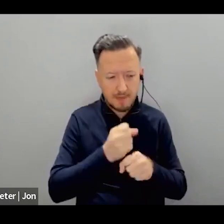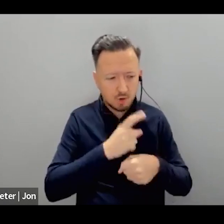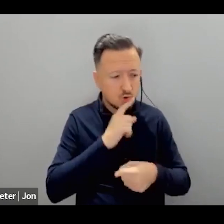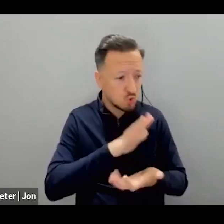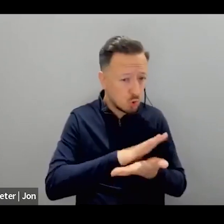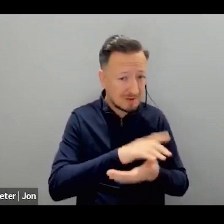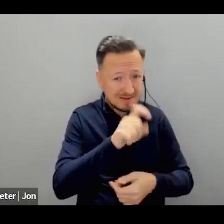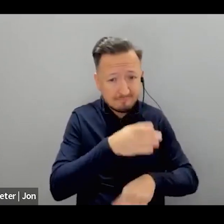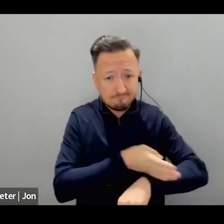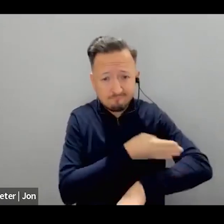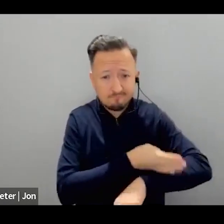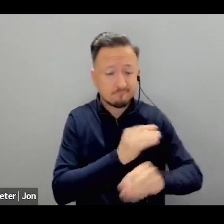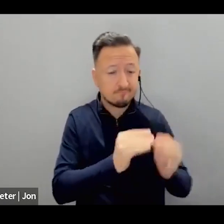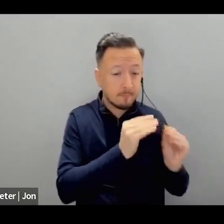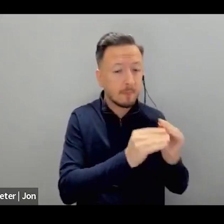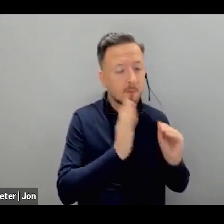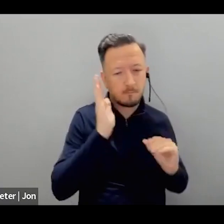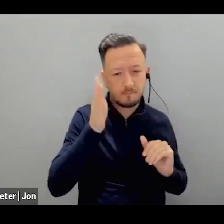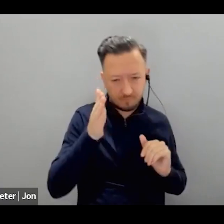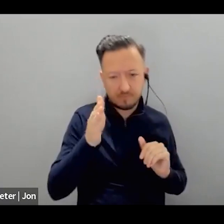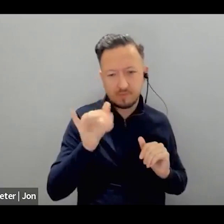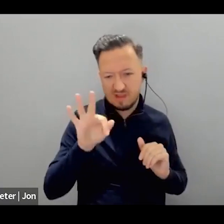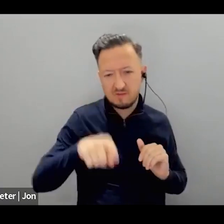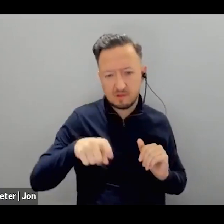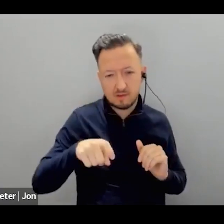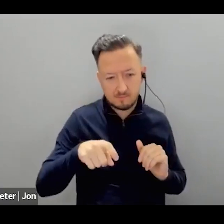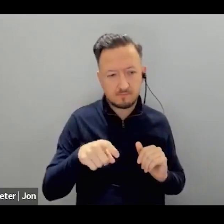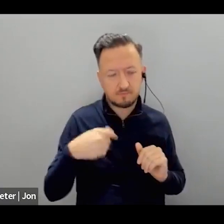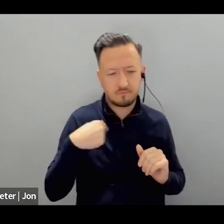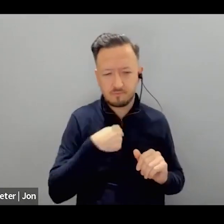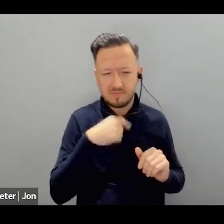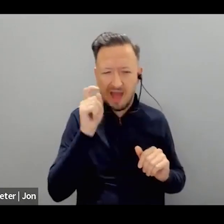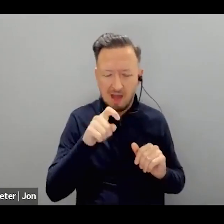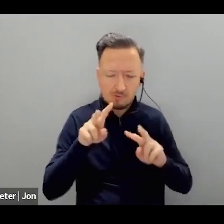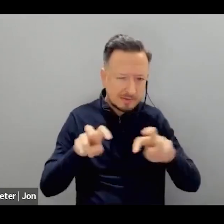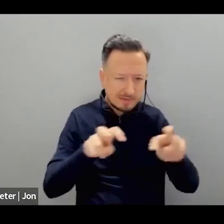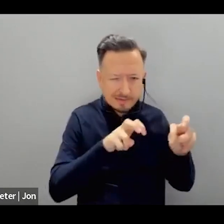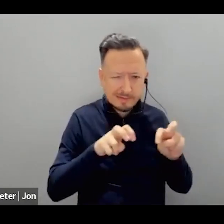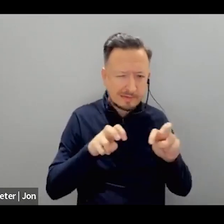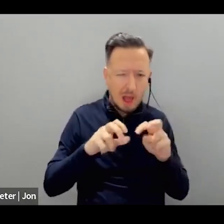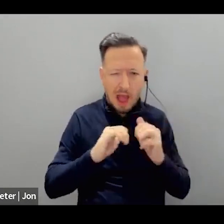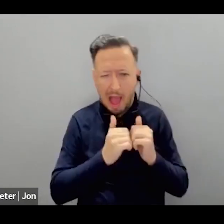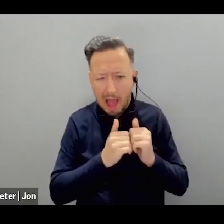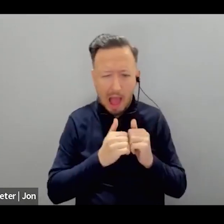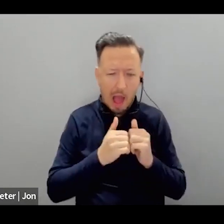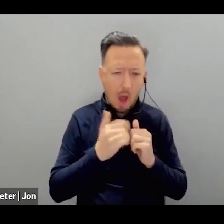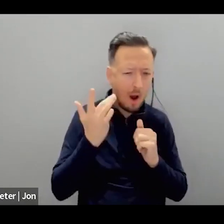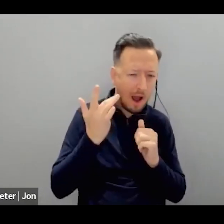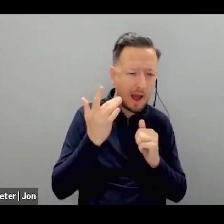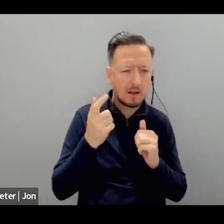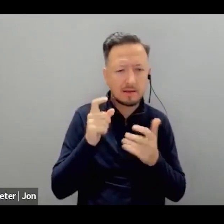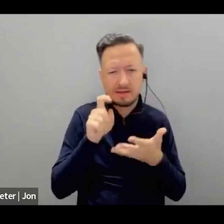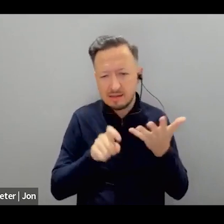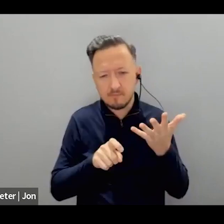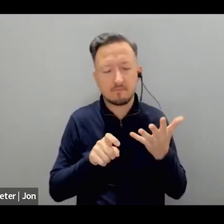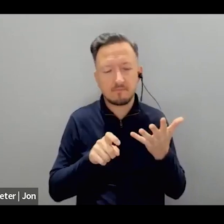our students and staff members. We'll continue to work to understand what that means, and that will take some time, but we'll